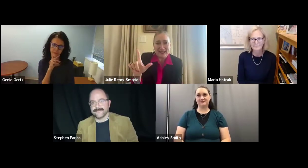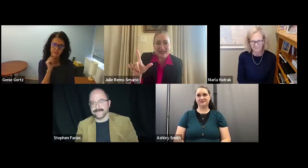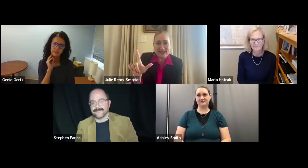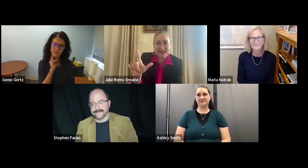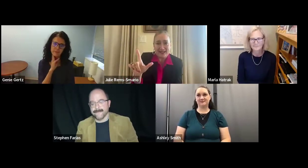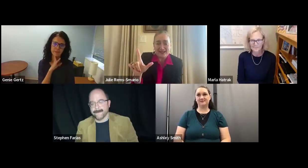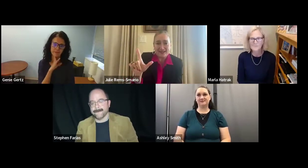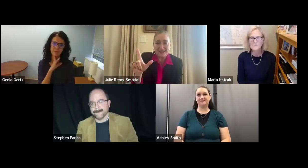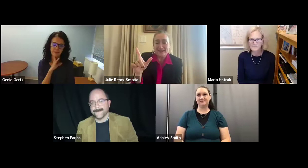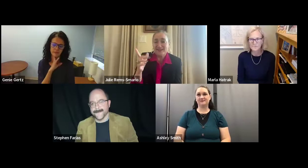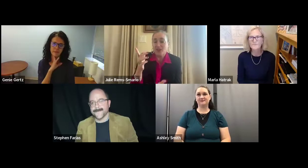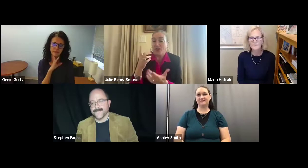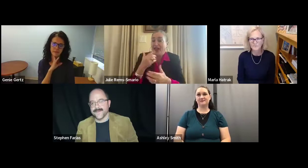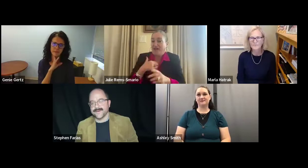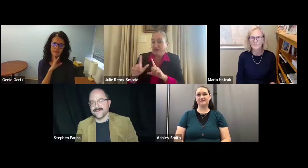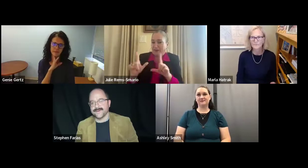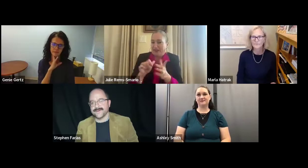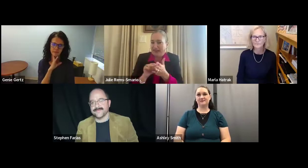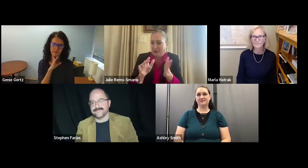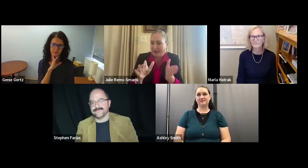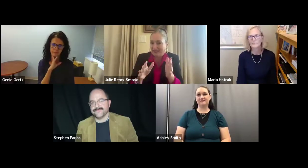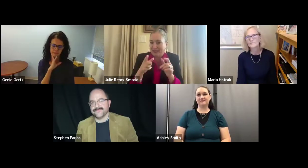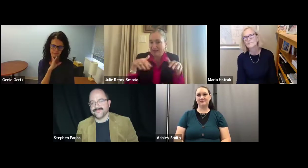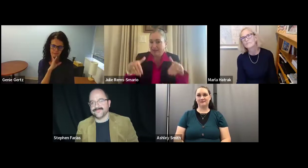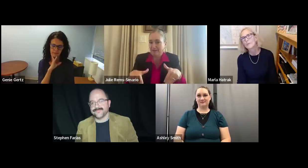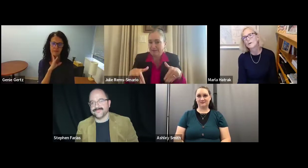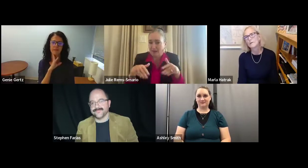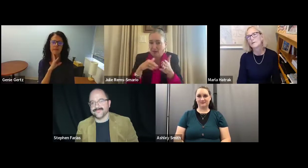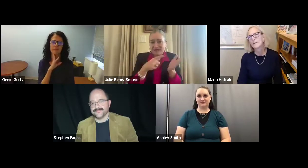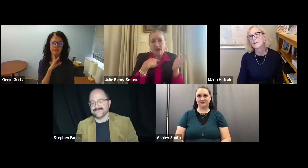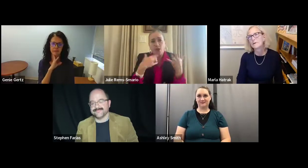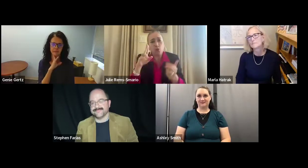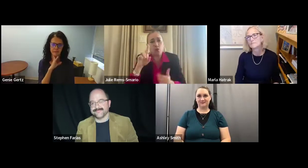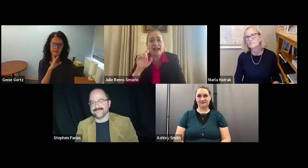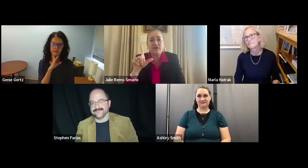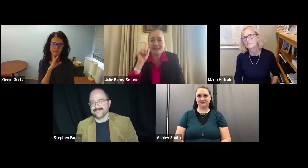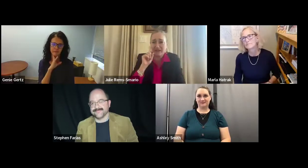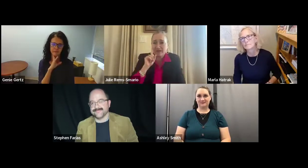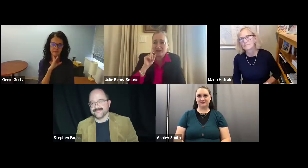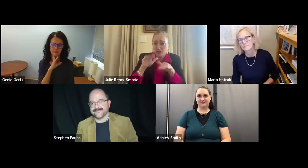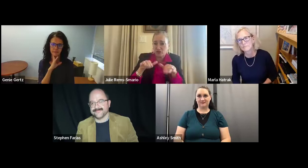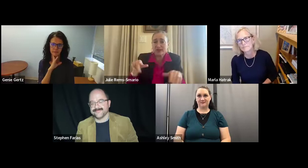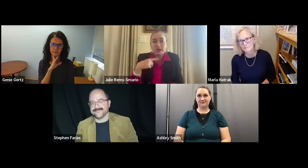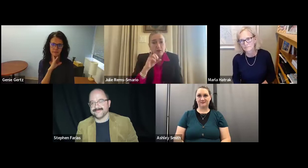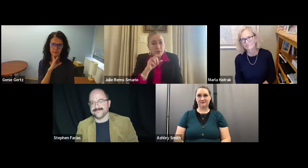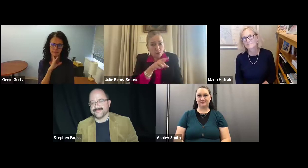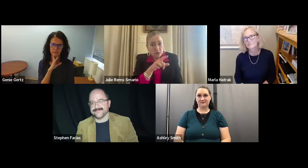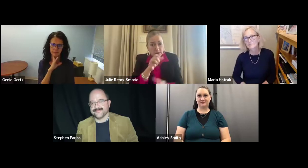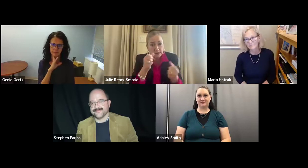knows sign language, is fluent in that language, then we'll be able to have a universally designed environment. We don't